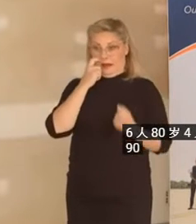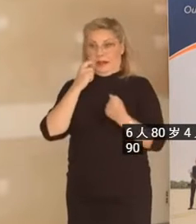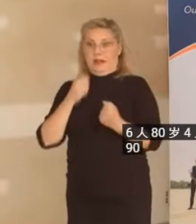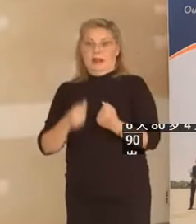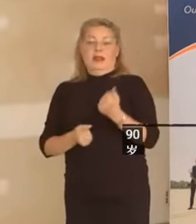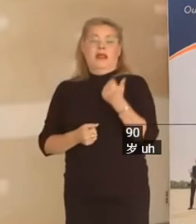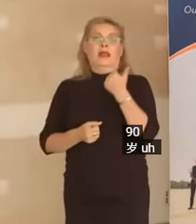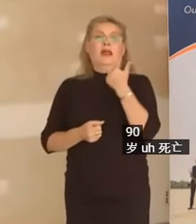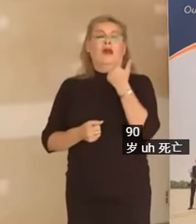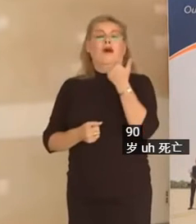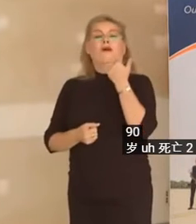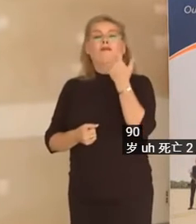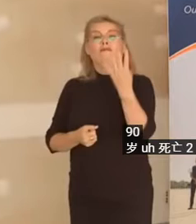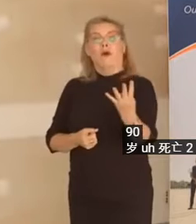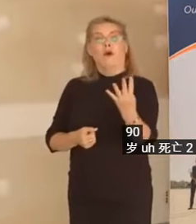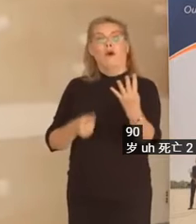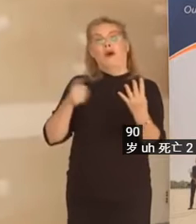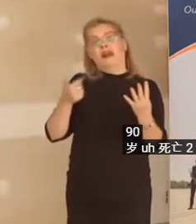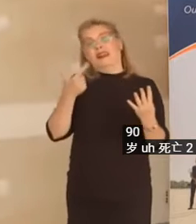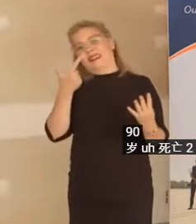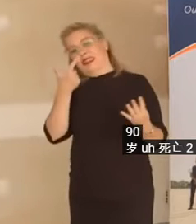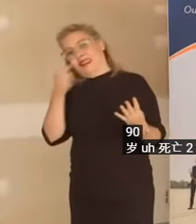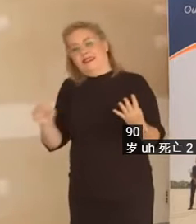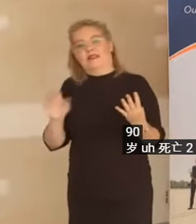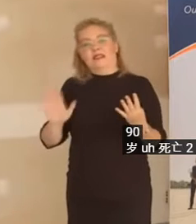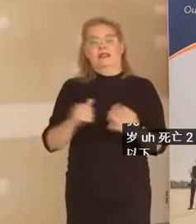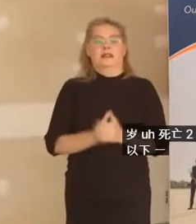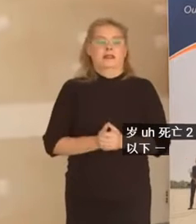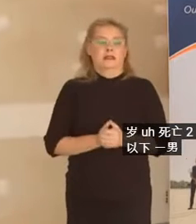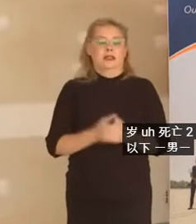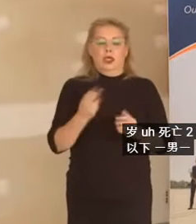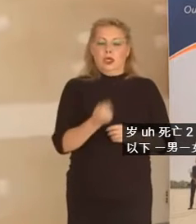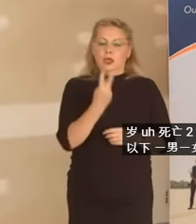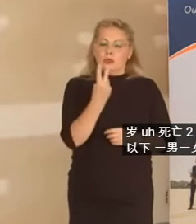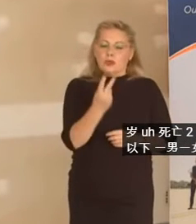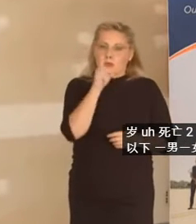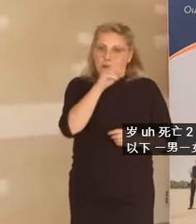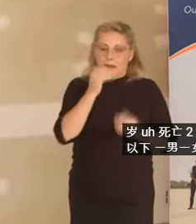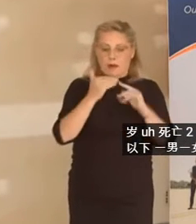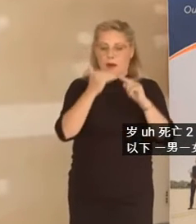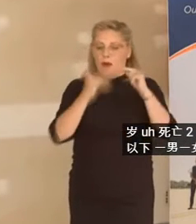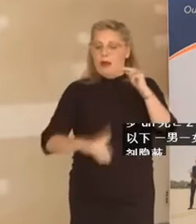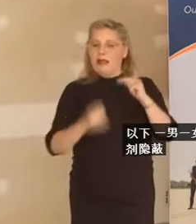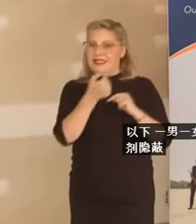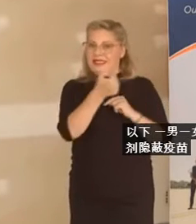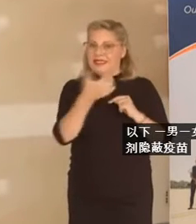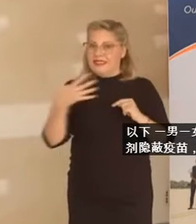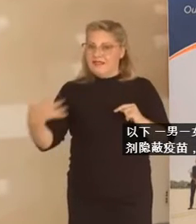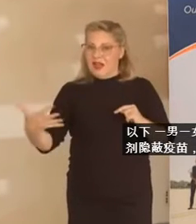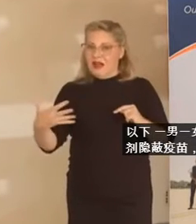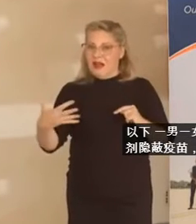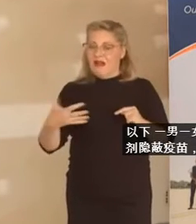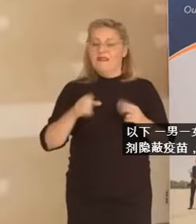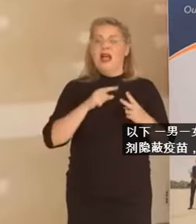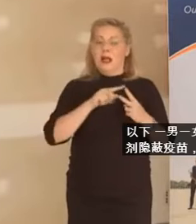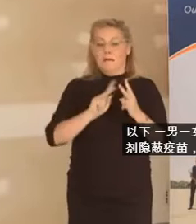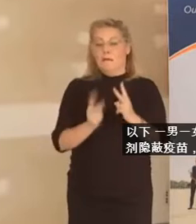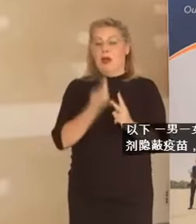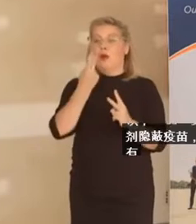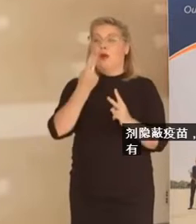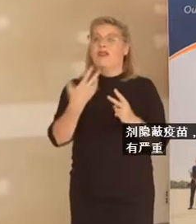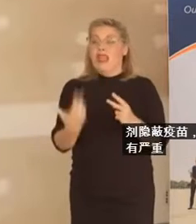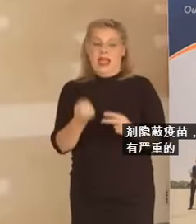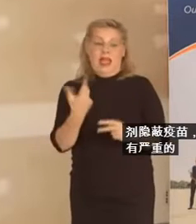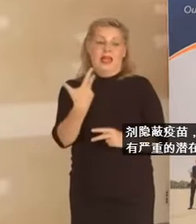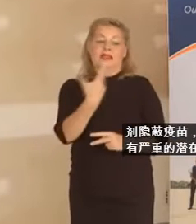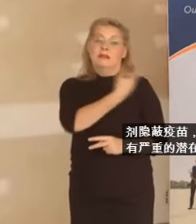90s. 2 people who died who were under 65, a man and a woman, both had received 2 doses of COVID vaccine, and 1